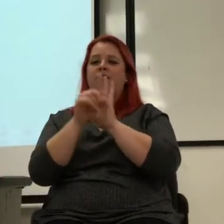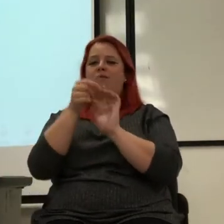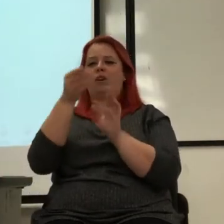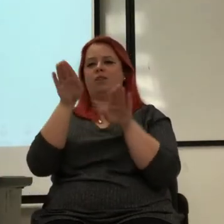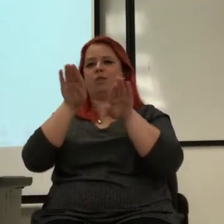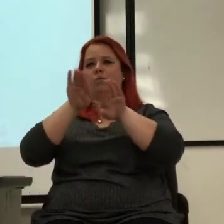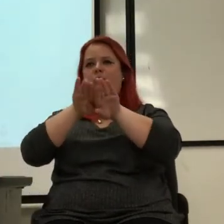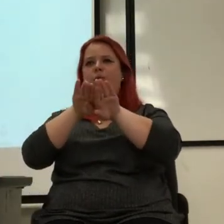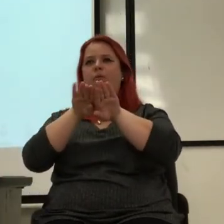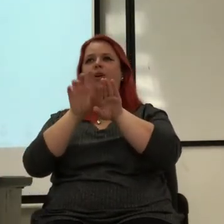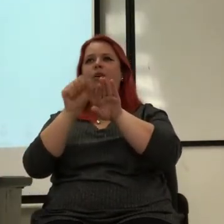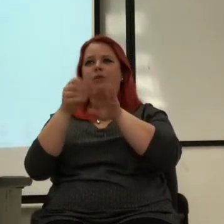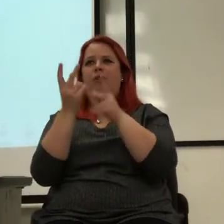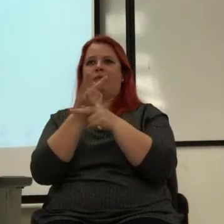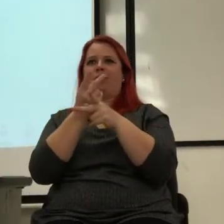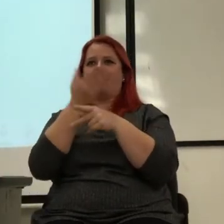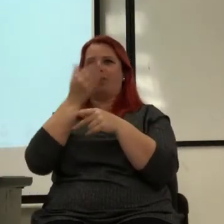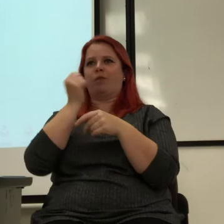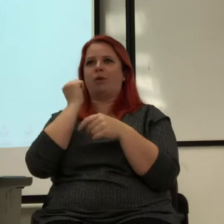Let me see if it highlights it for me.